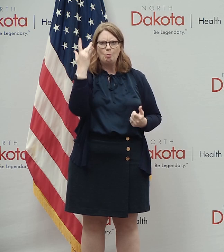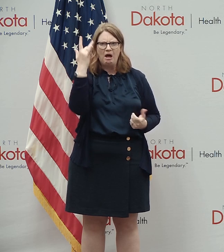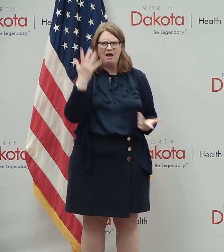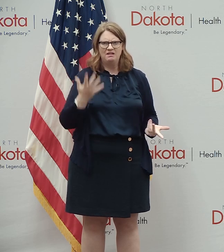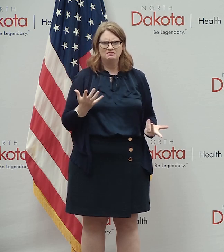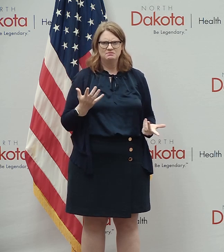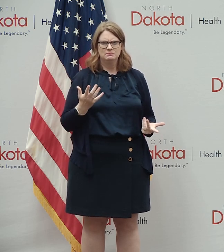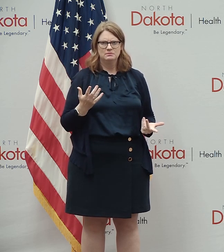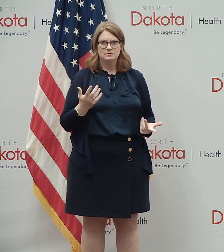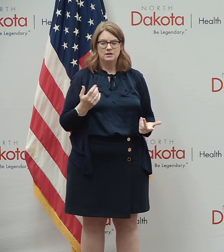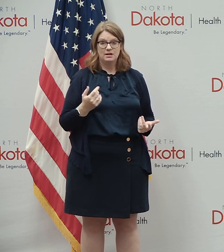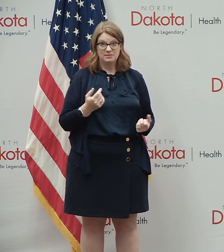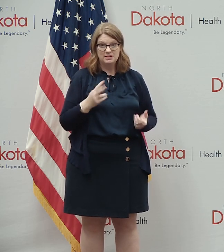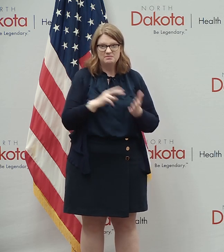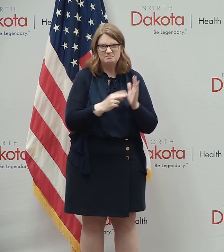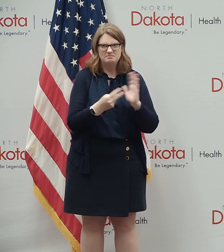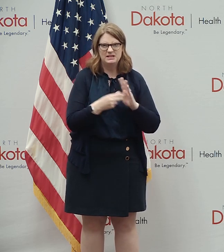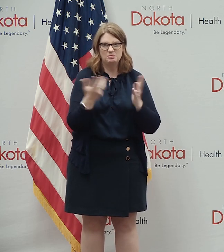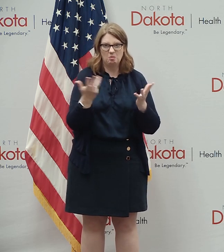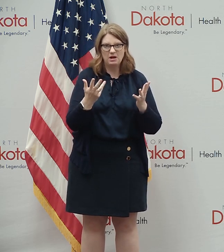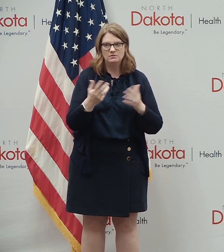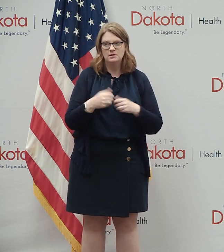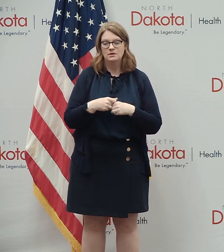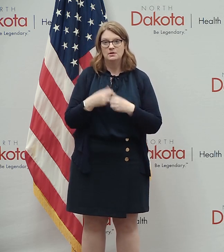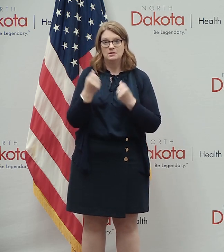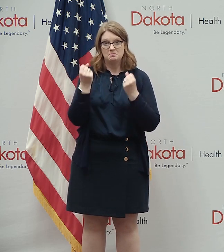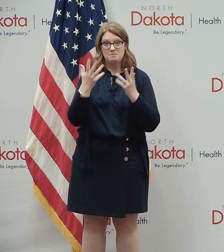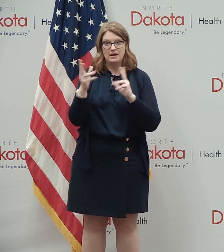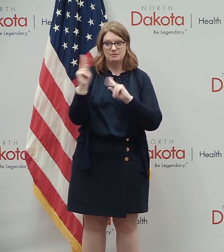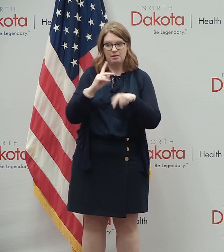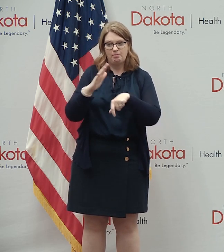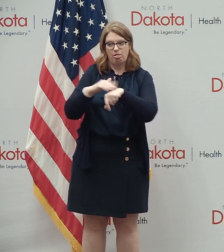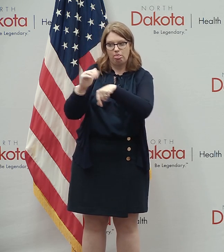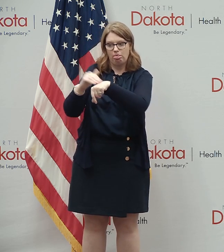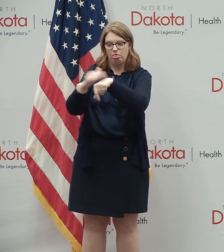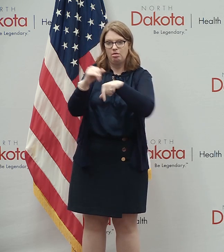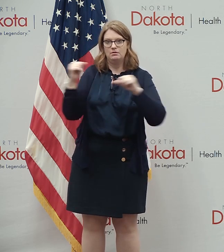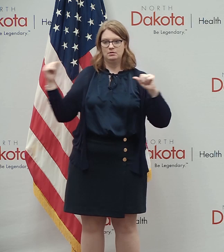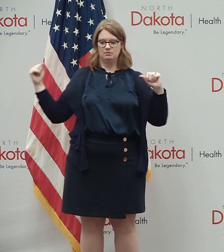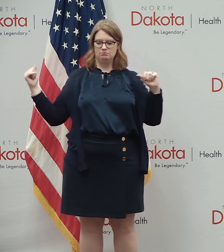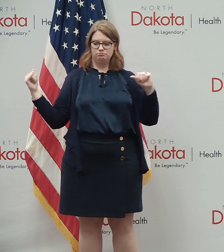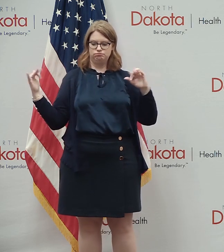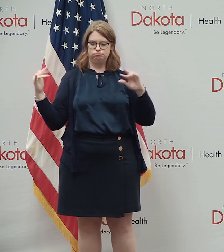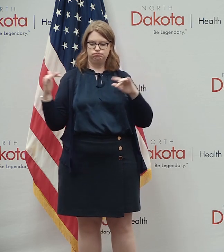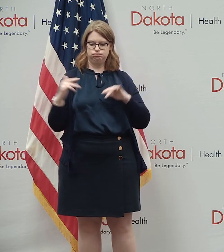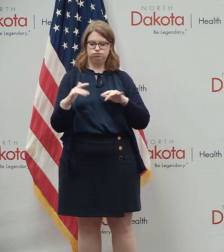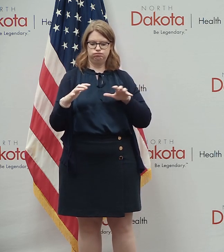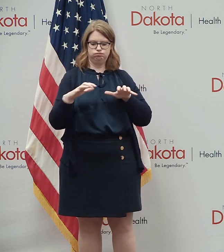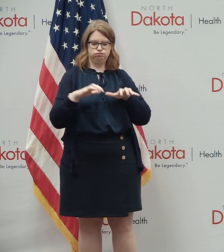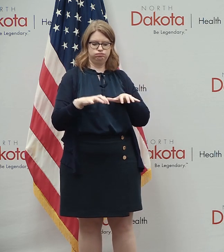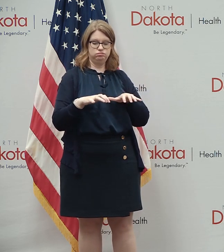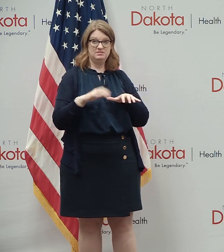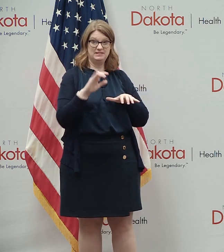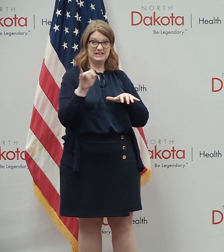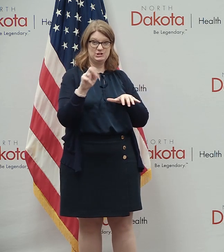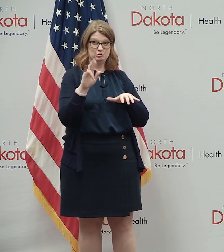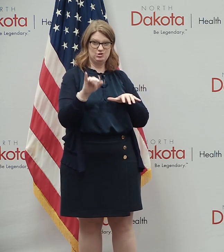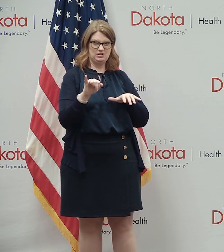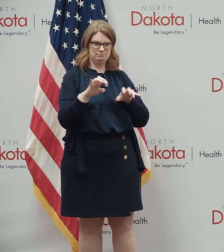requires pulling a number of people into the courthouse. And if you're sitting on a jury, and what most of us understand with a